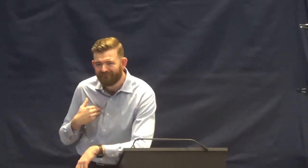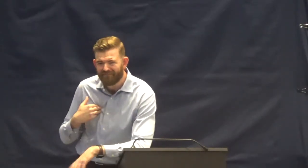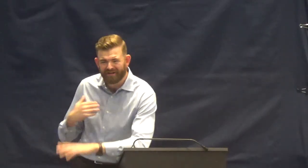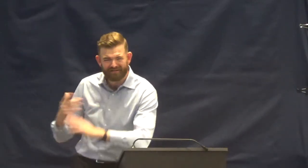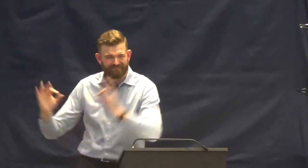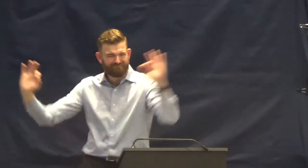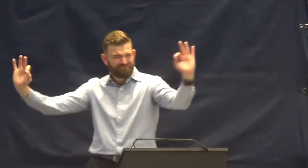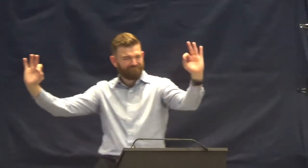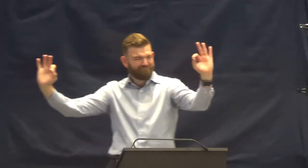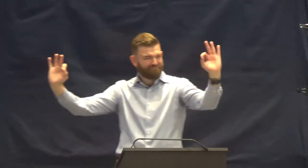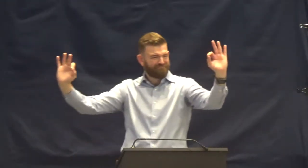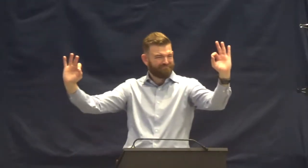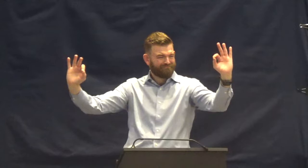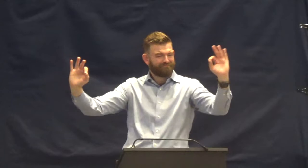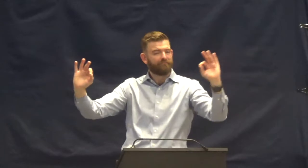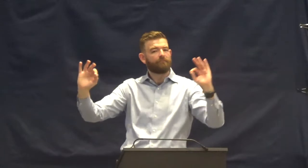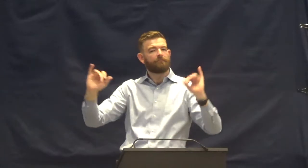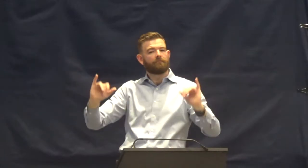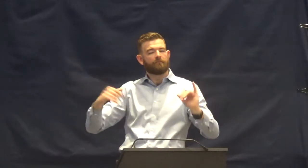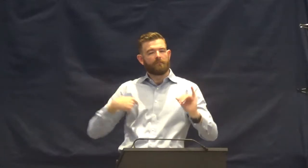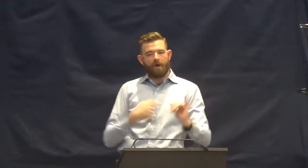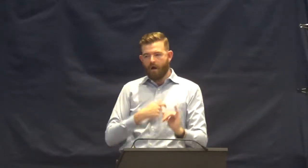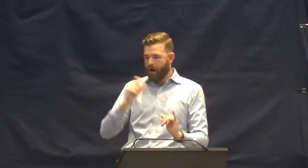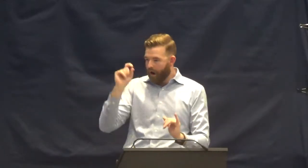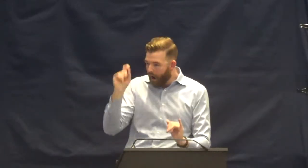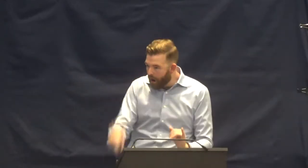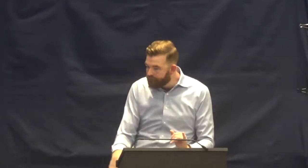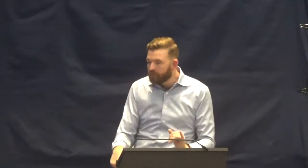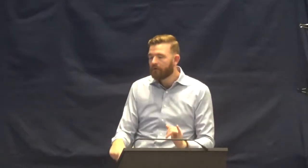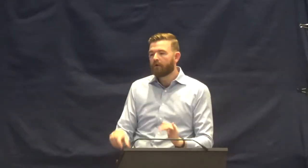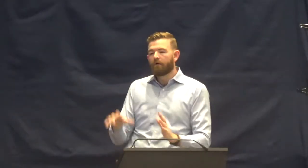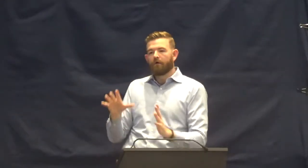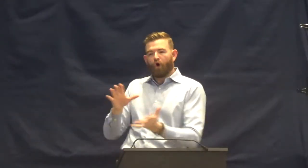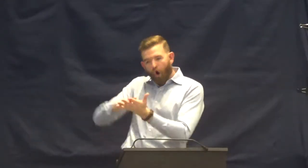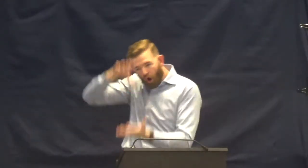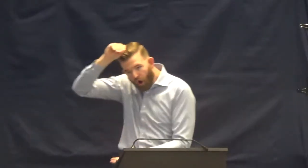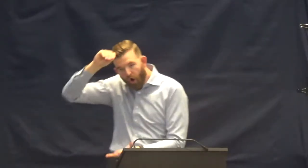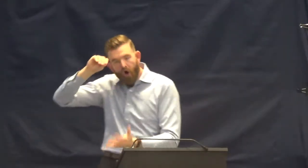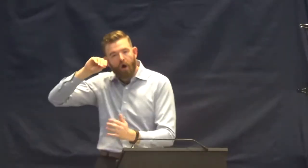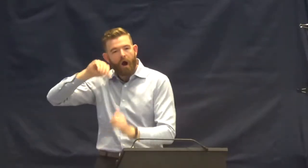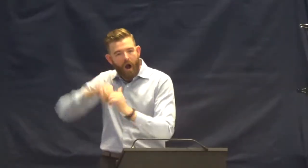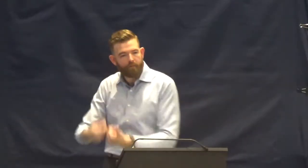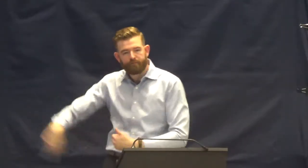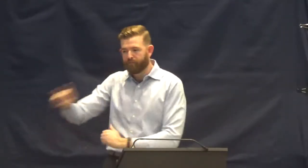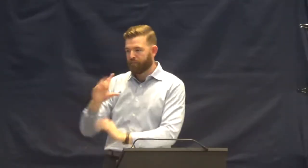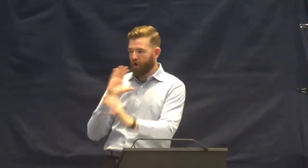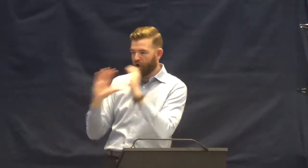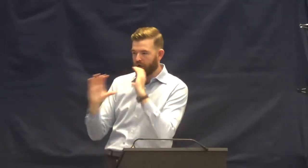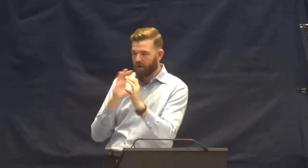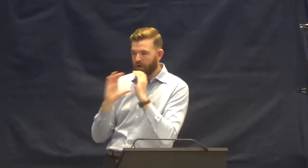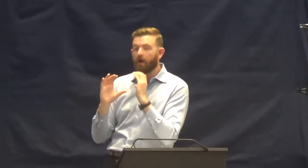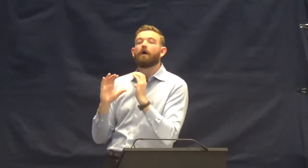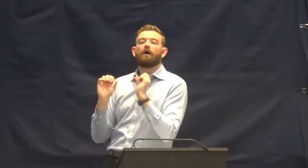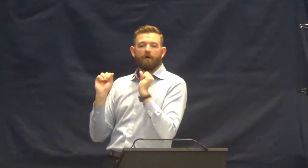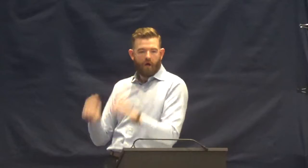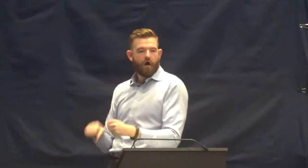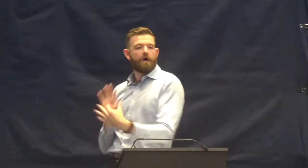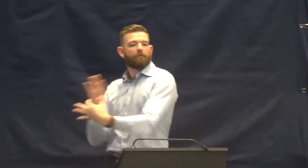of communication. And it's perfect in its way. We just have to learn how